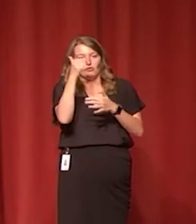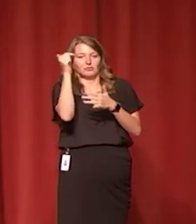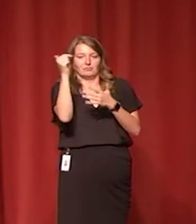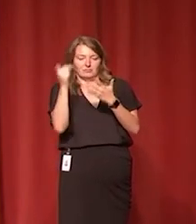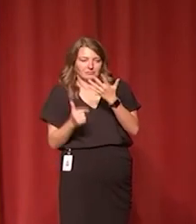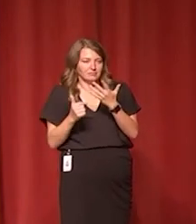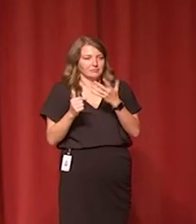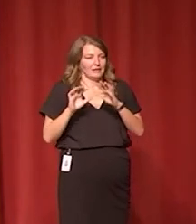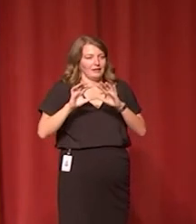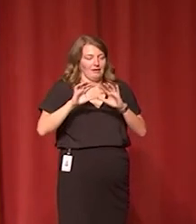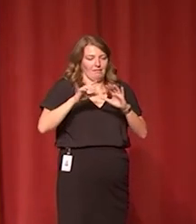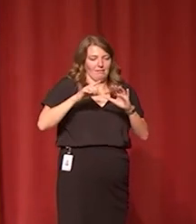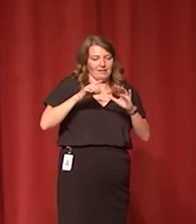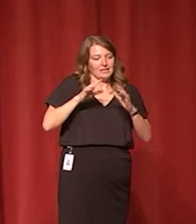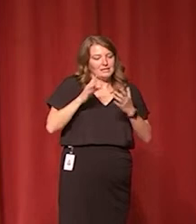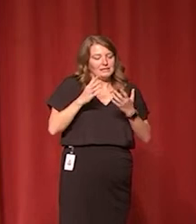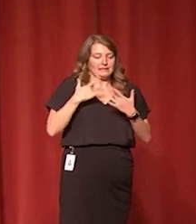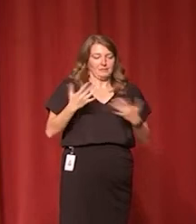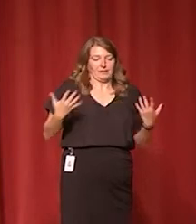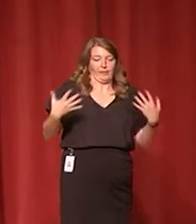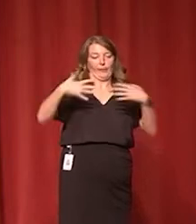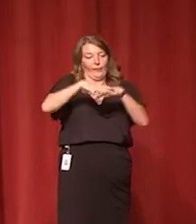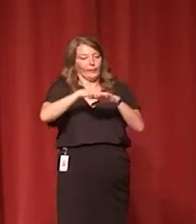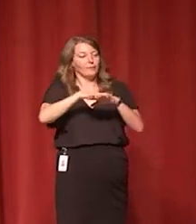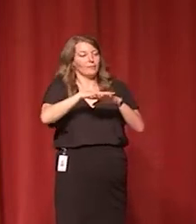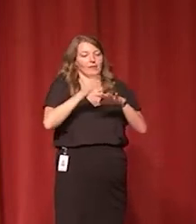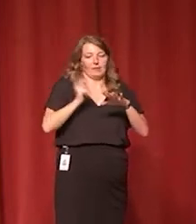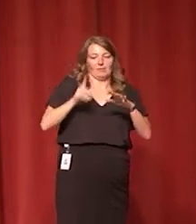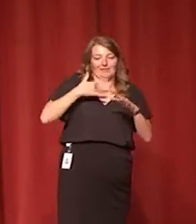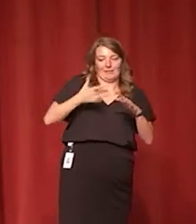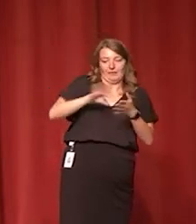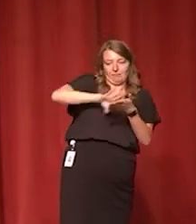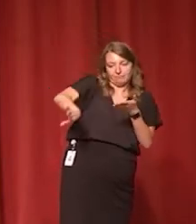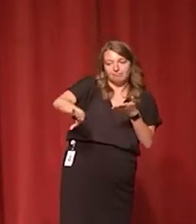minorities, so then you got kind of a double whammy in terms of access. So